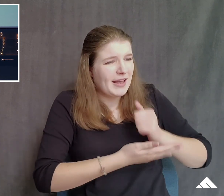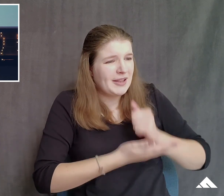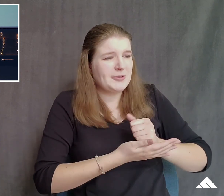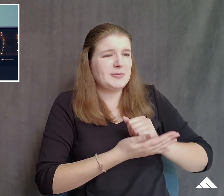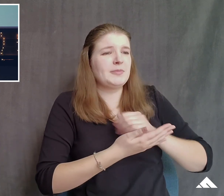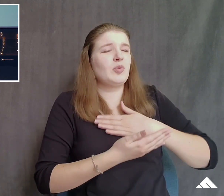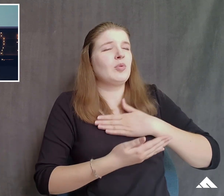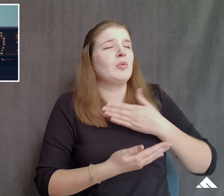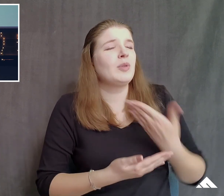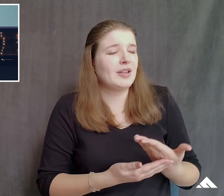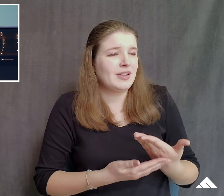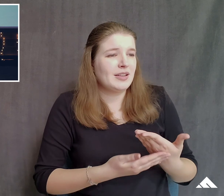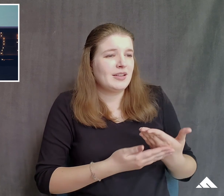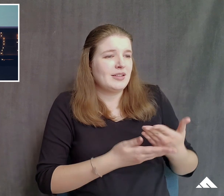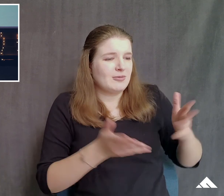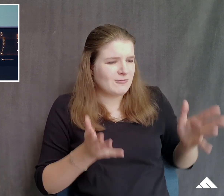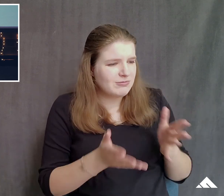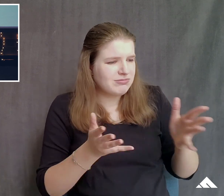Keep maturing us and growing us.